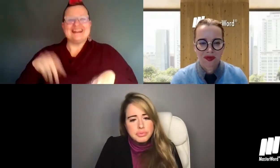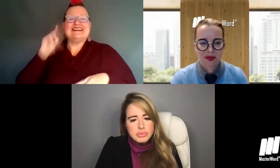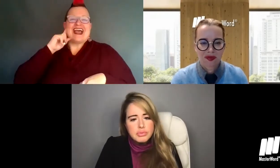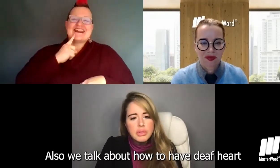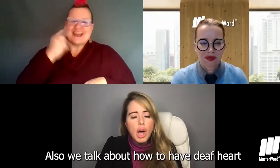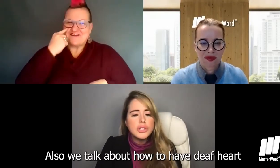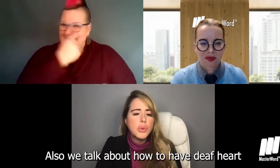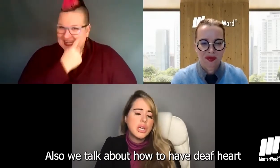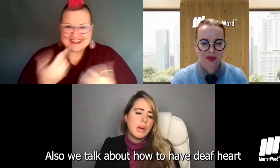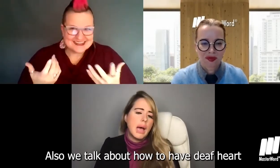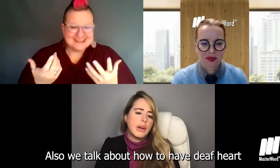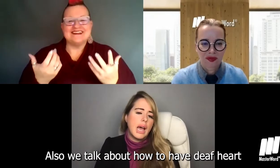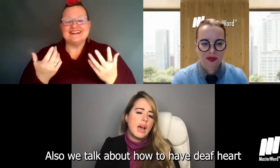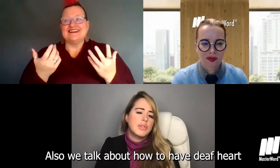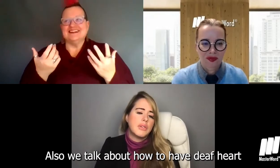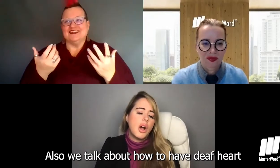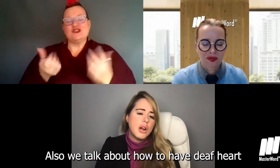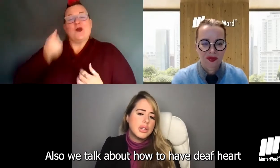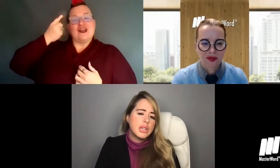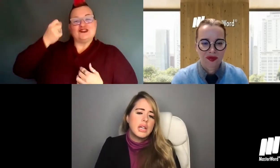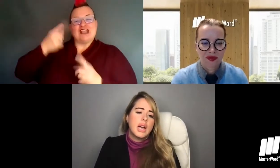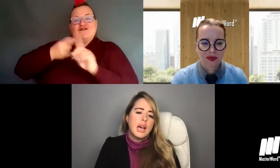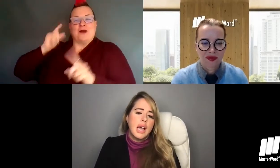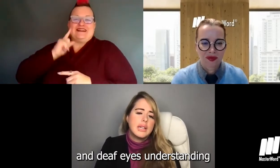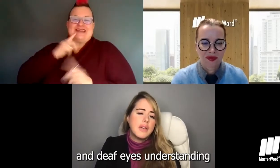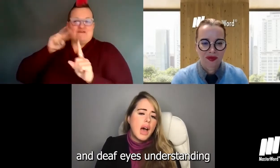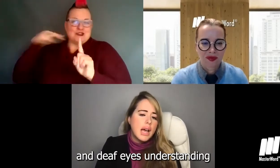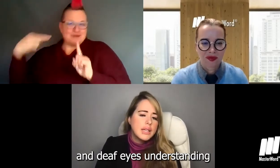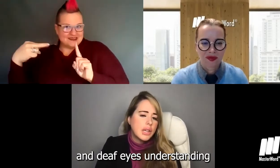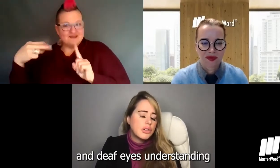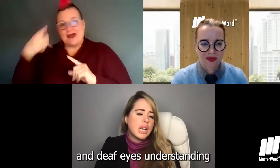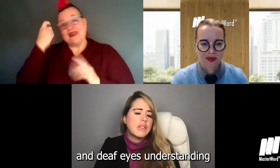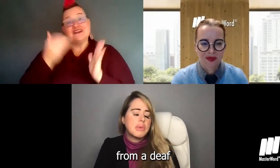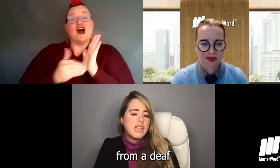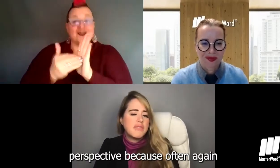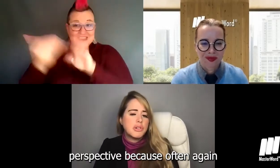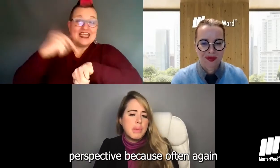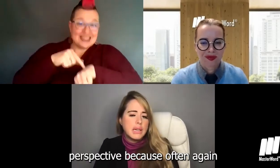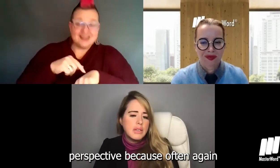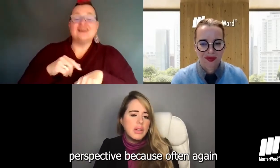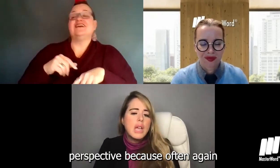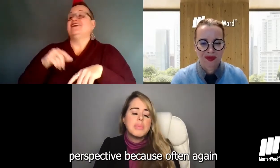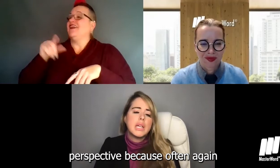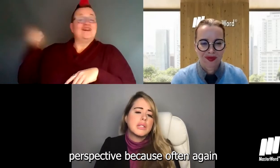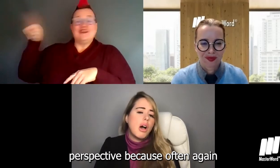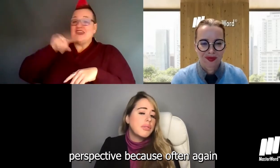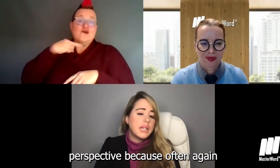And also we talk about how to have deaf heart and deaf eyes understanding from a deaf perspective, because often,